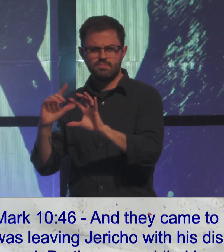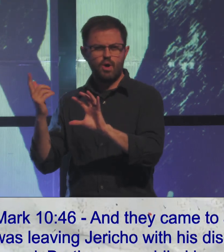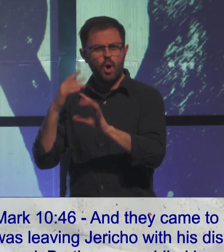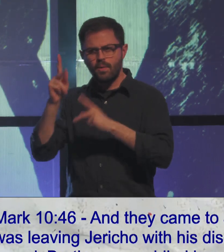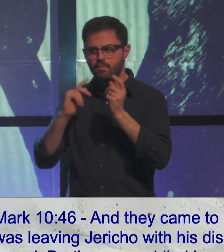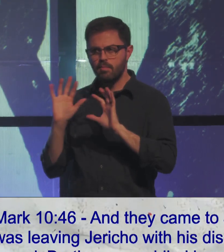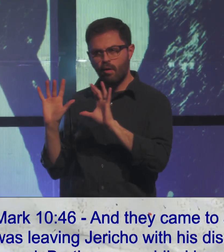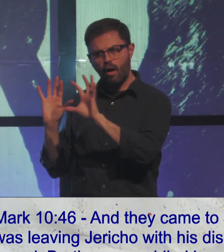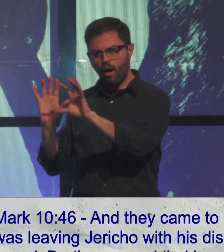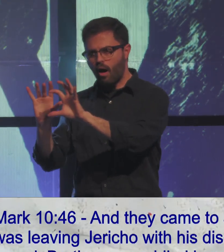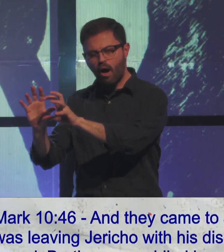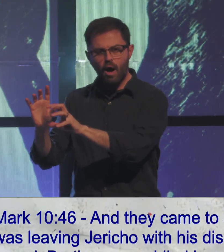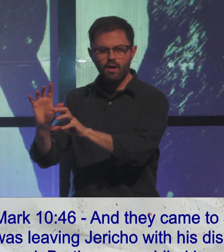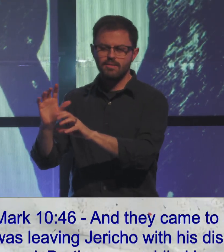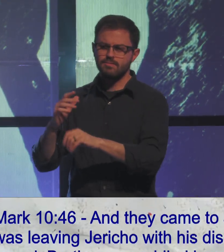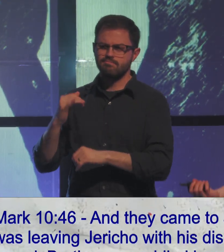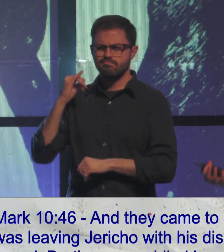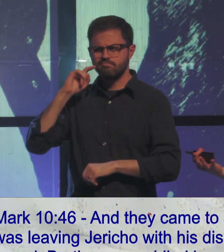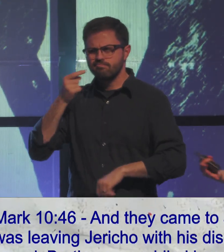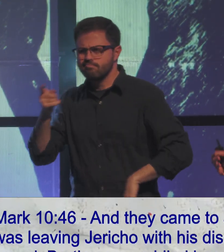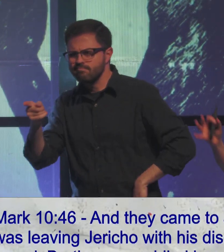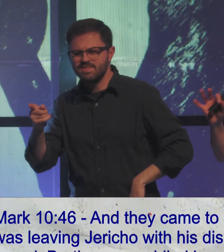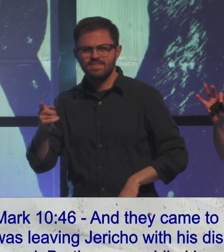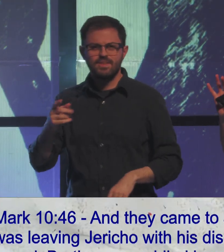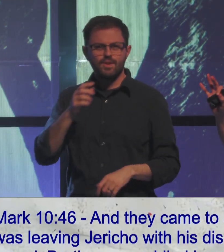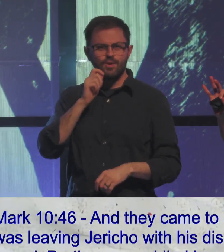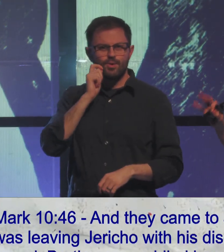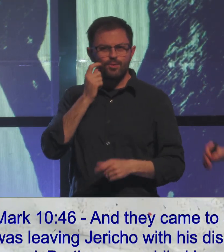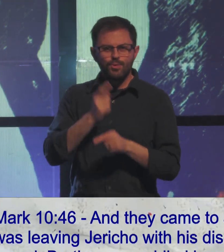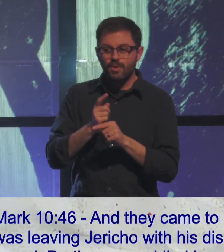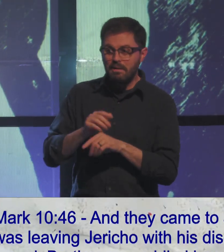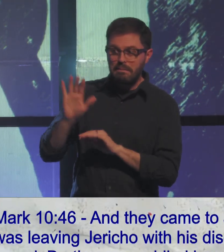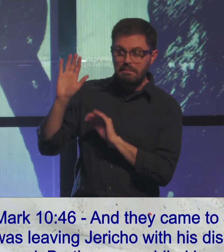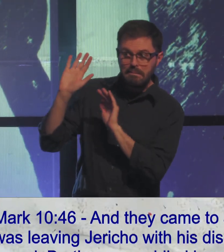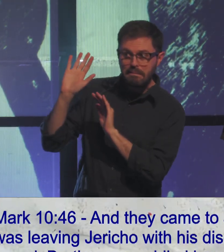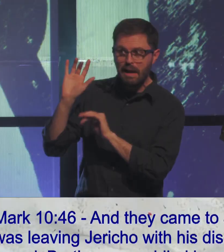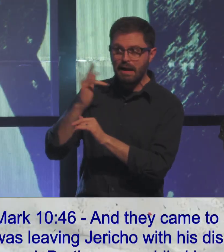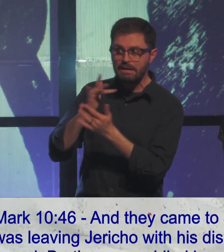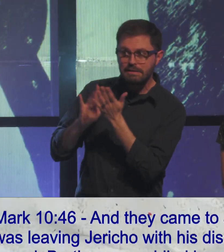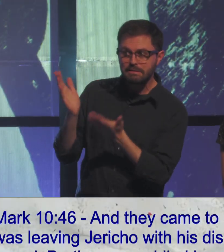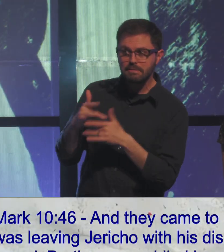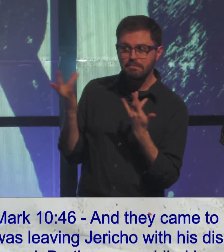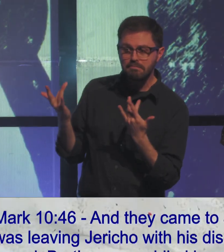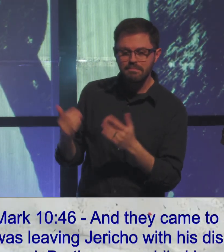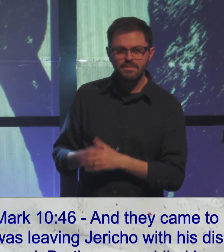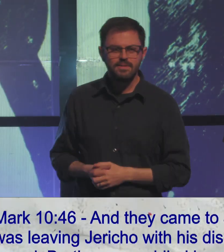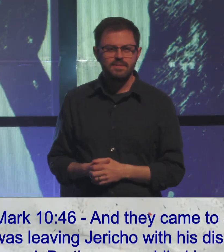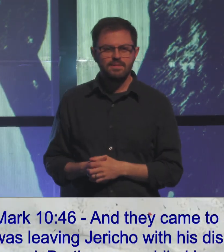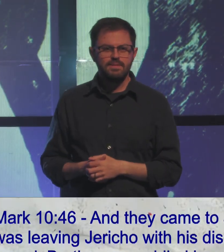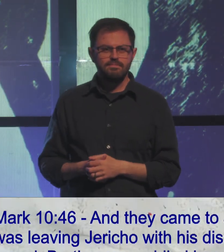them. Like, how cool. Jesus, what you doing?